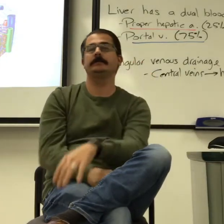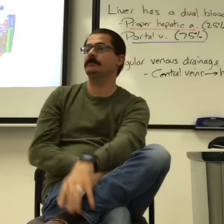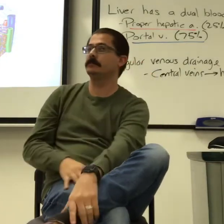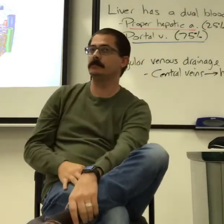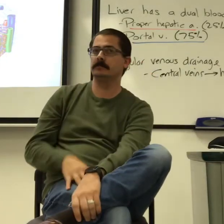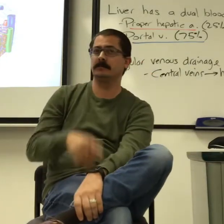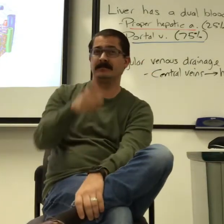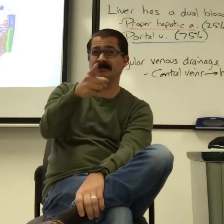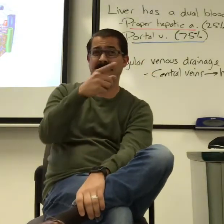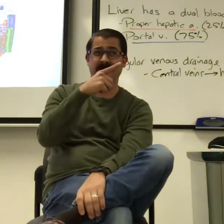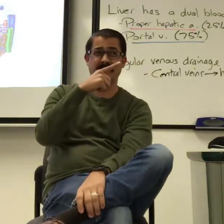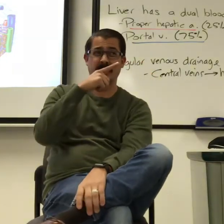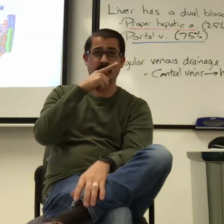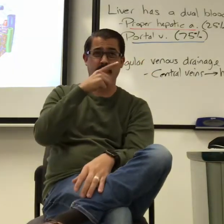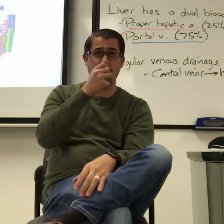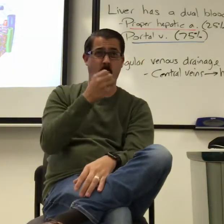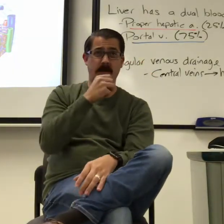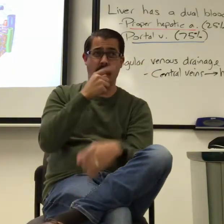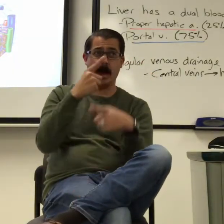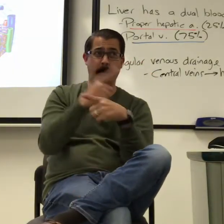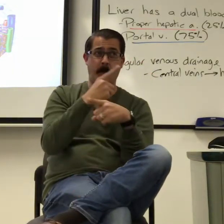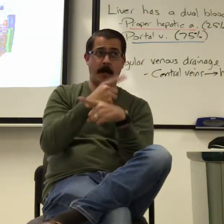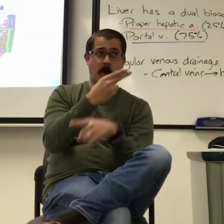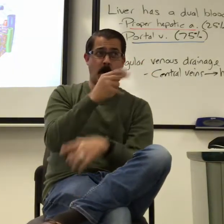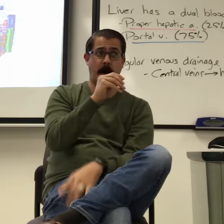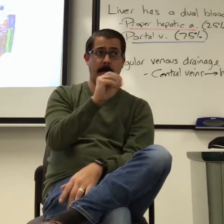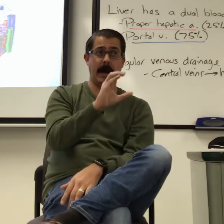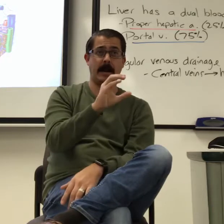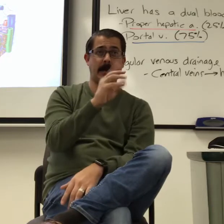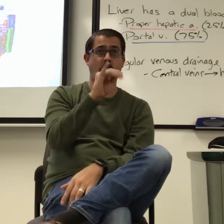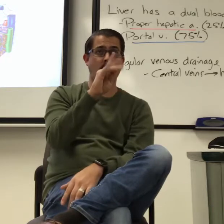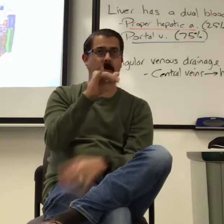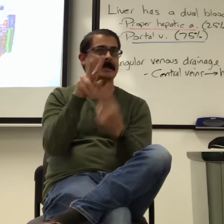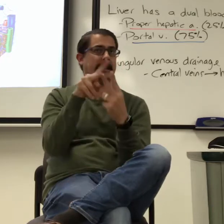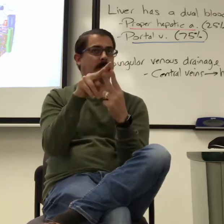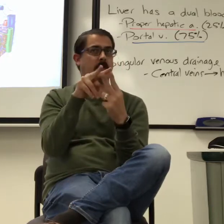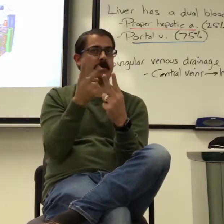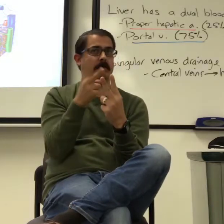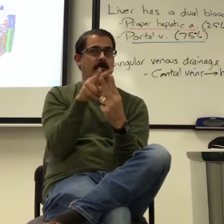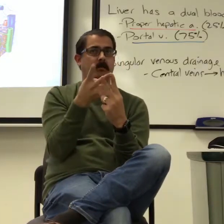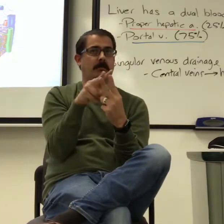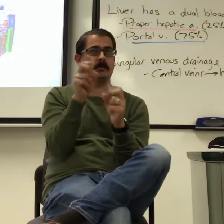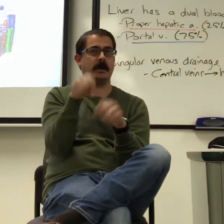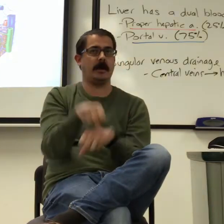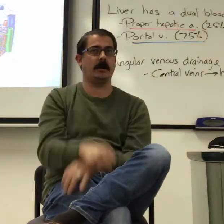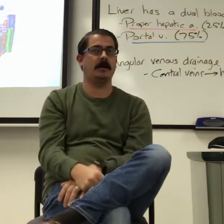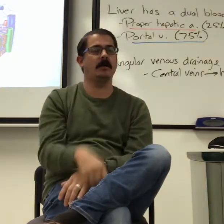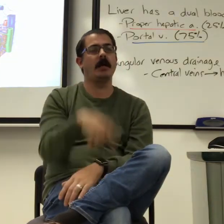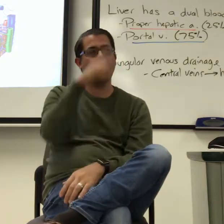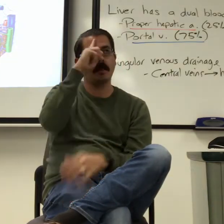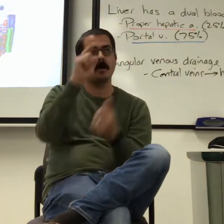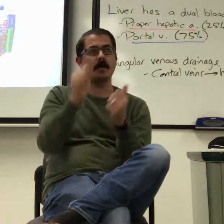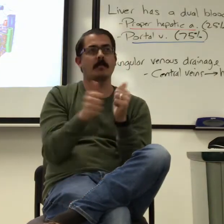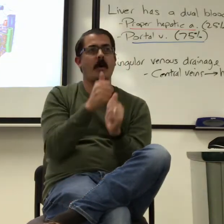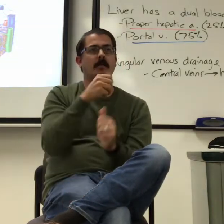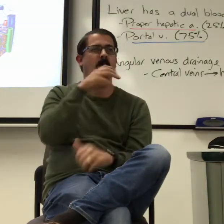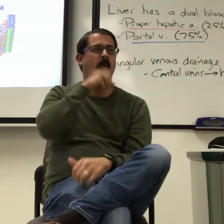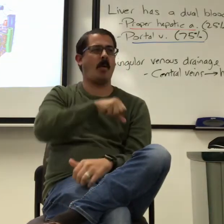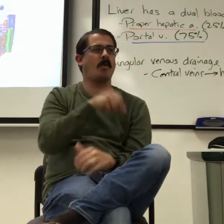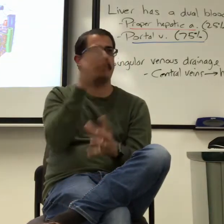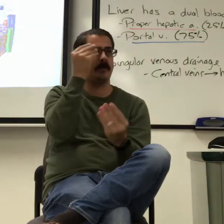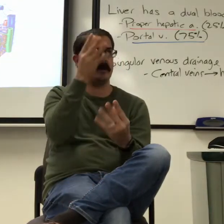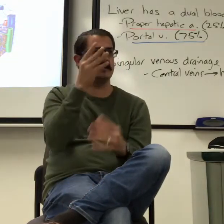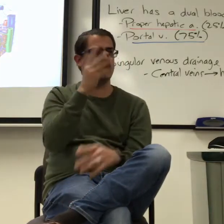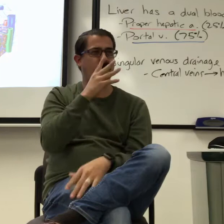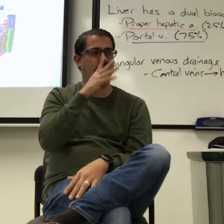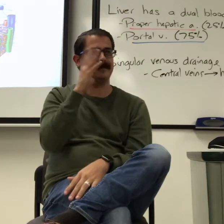So it's not proper hepatic arteries, right? Oh, it's either, and I use both interchangeably. And I think in most keys, older keys, they leave